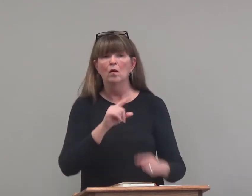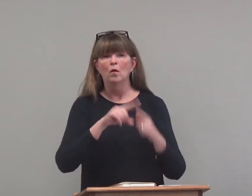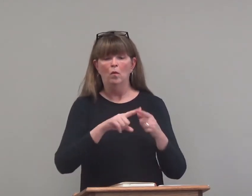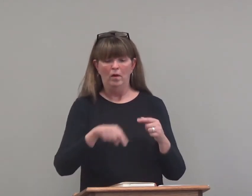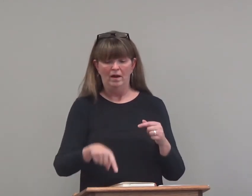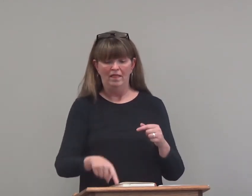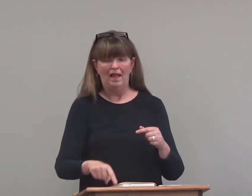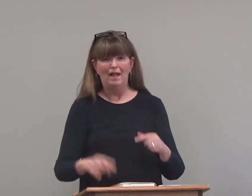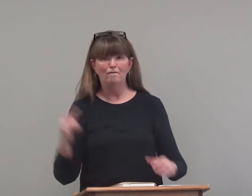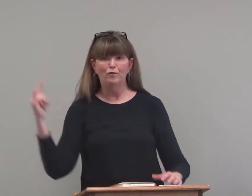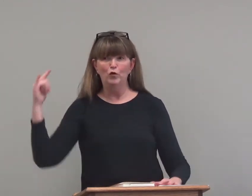Africa.